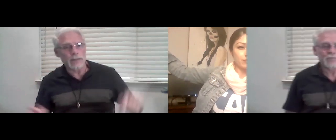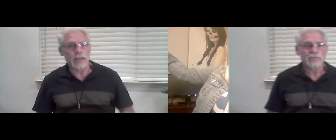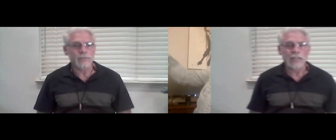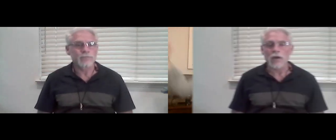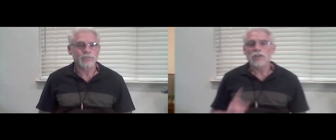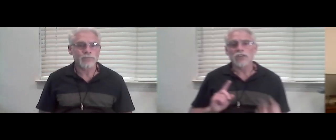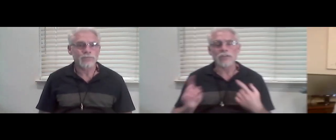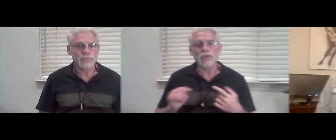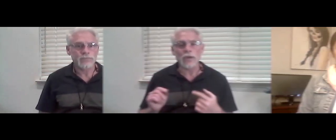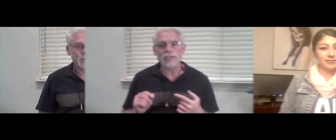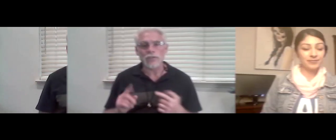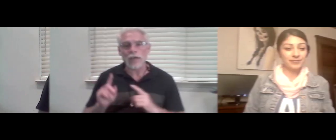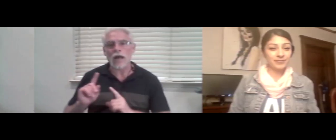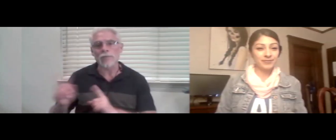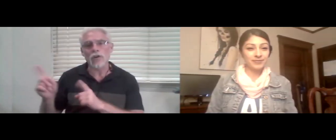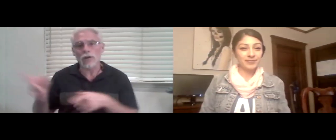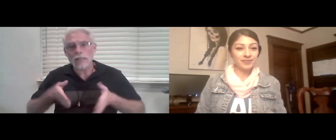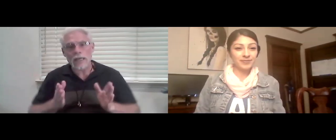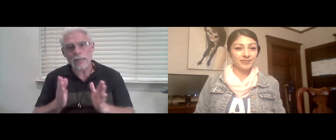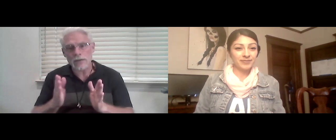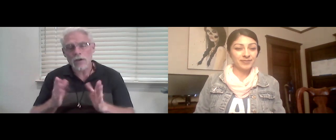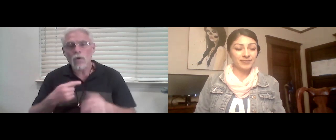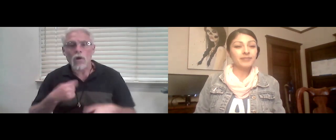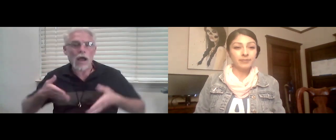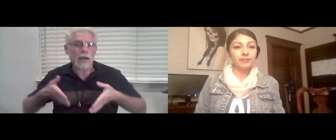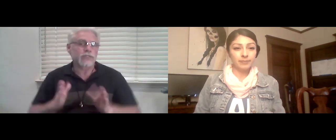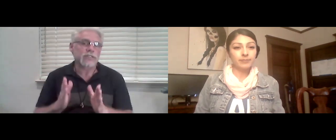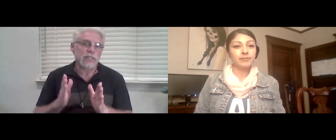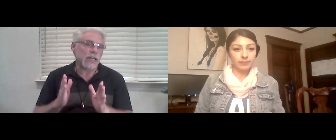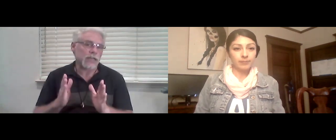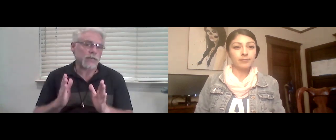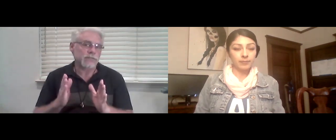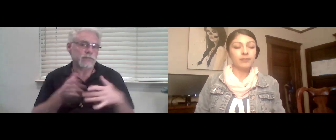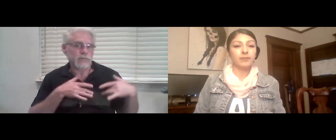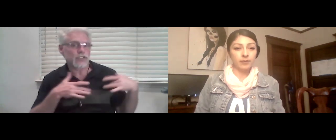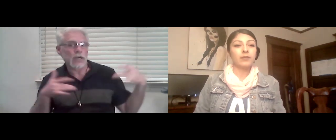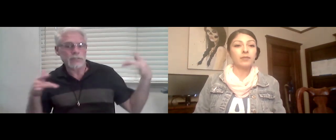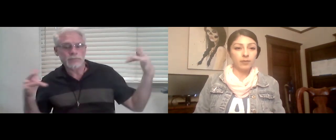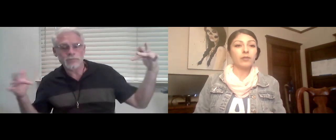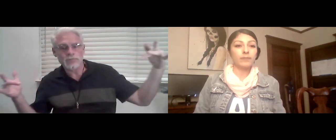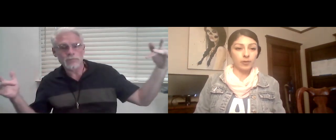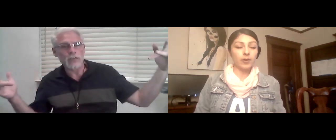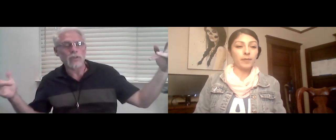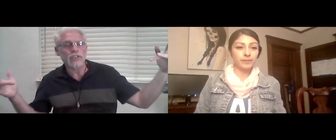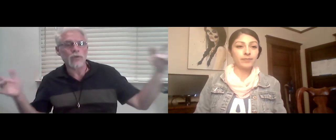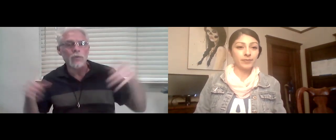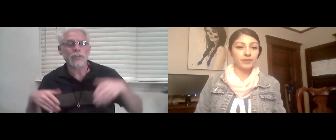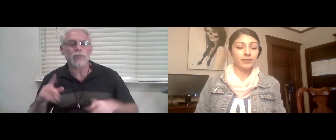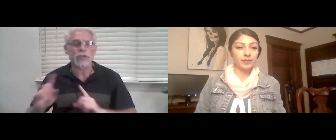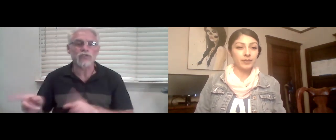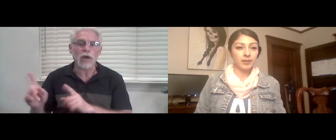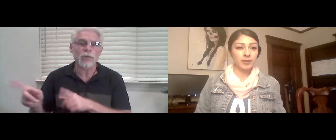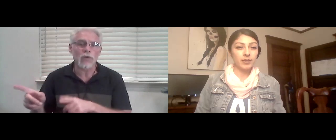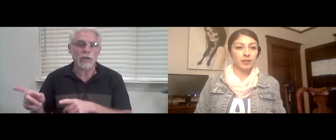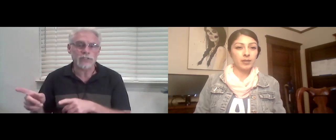Right, yeah. So there's two ways to do that. I'm gonna let it, or I'm just let it shine. Because what you're doing when